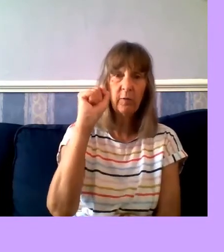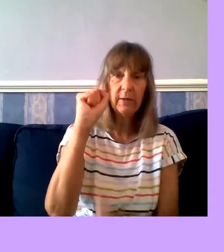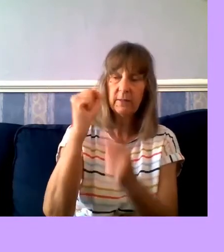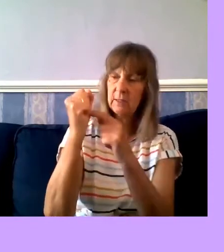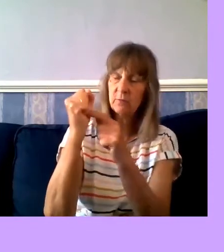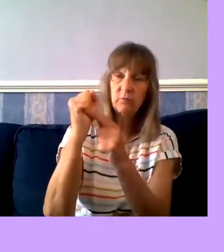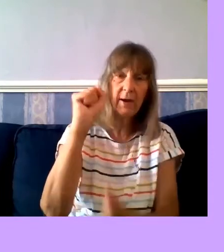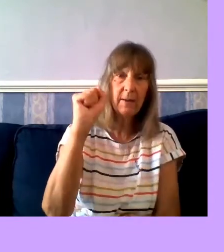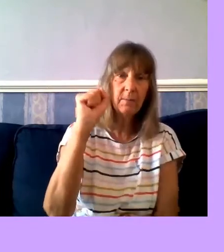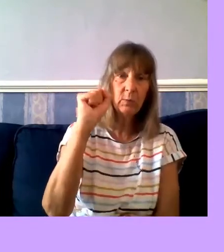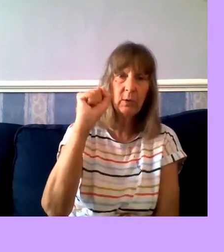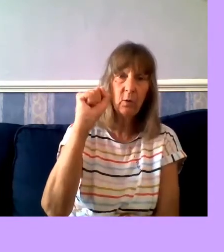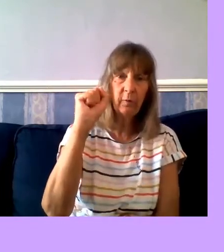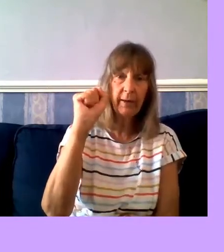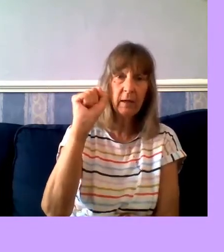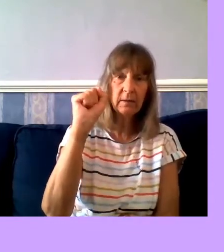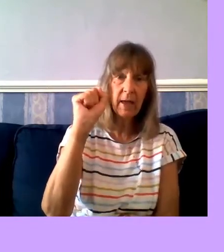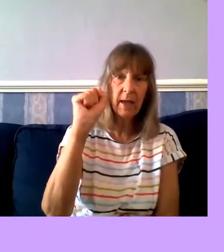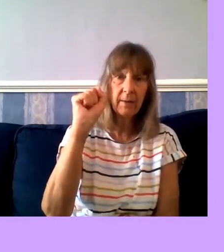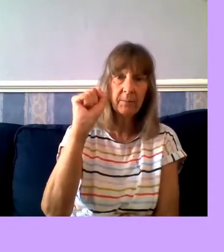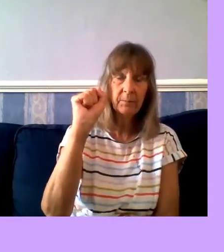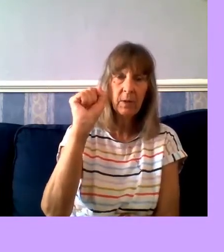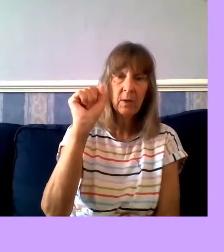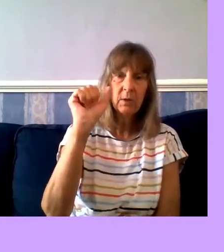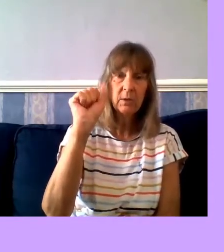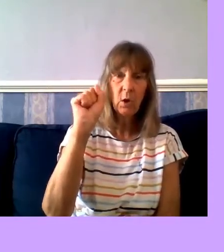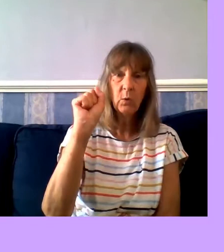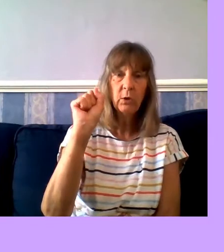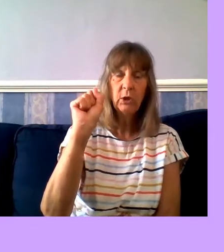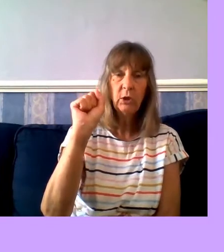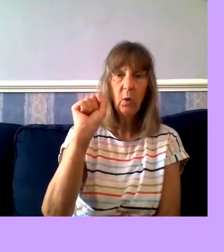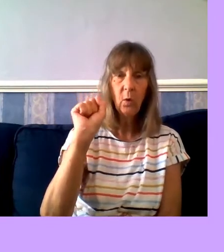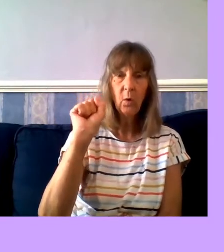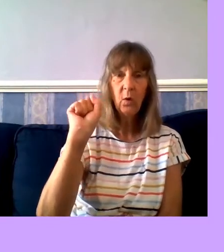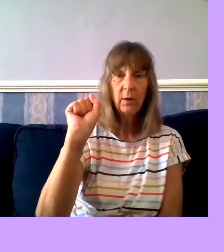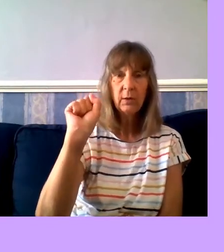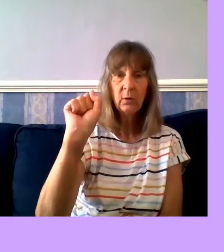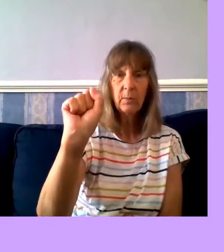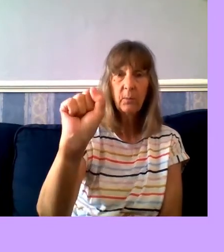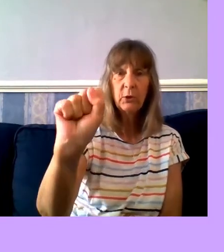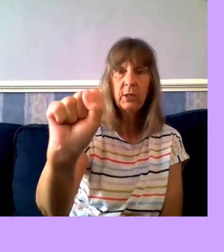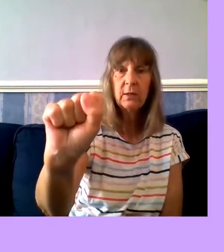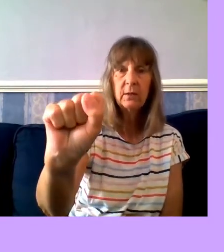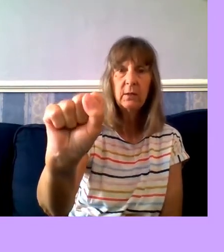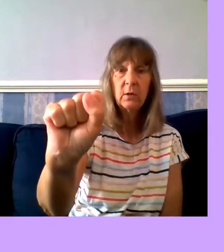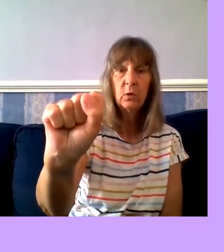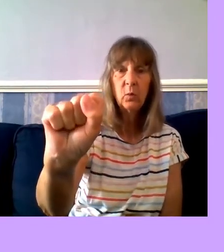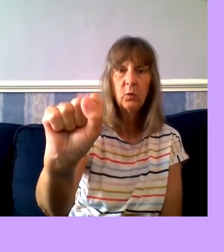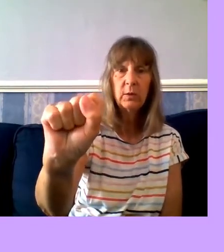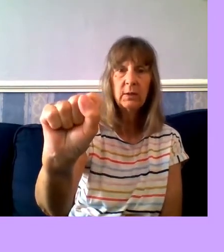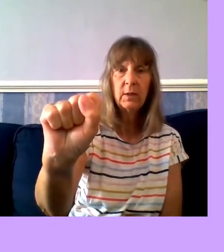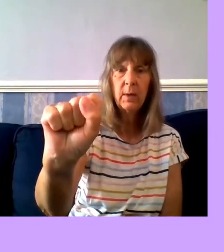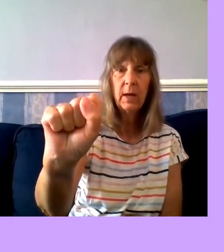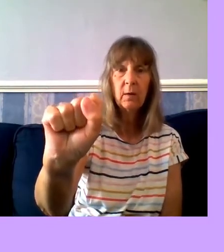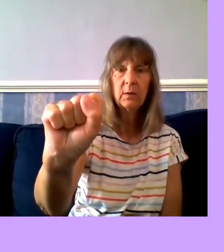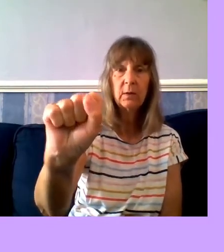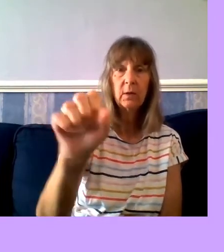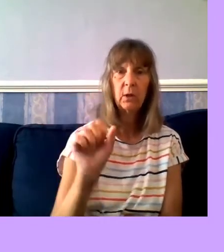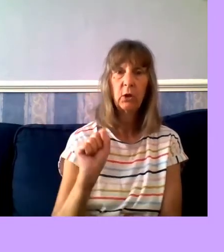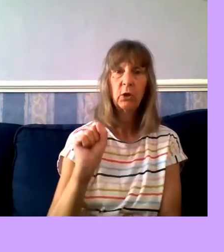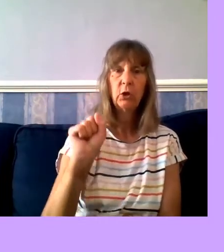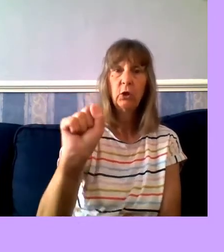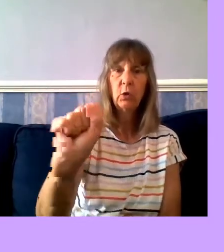inside your fist. It's right in between your fingers there. So you're going to push it towards someone